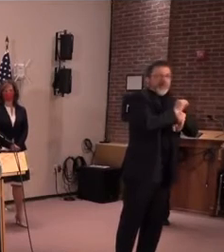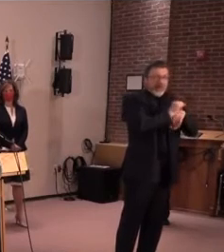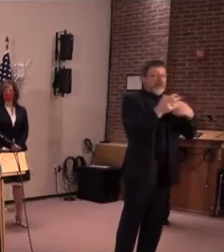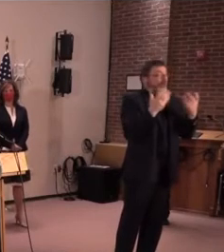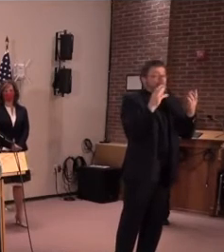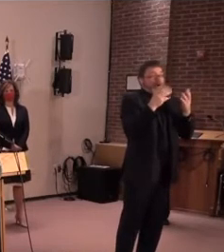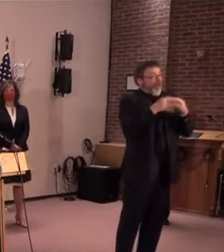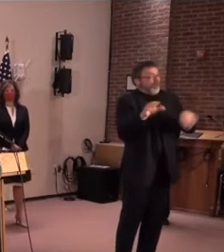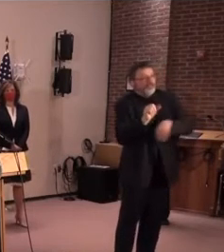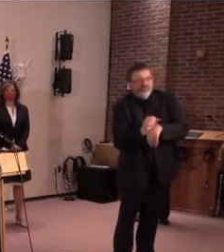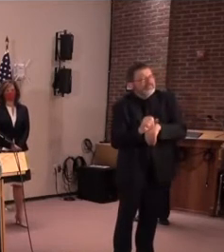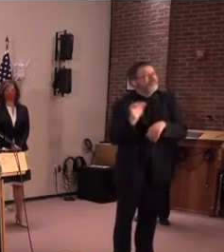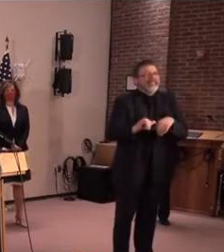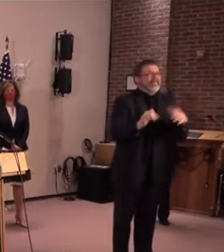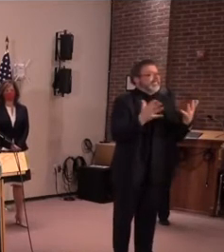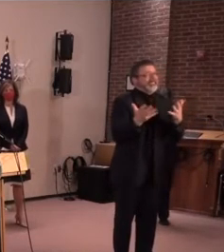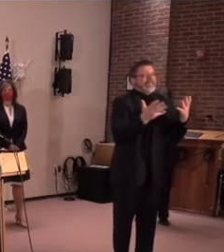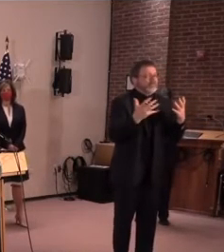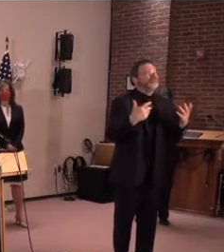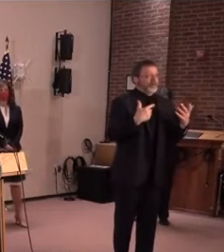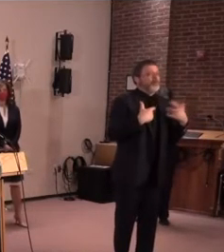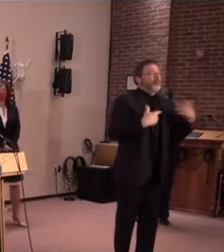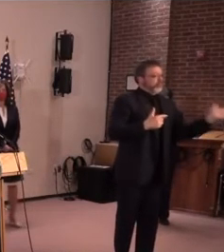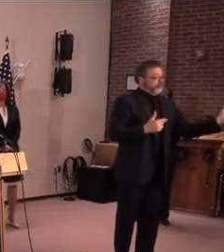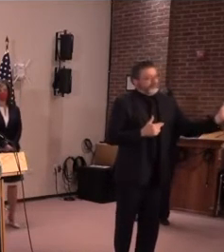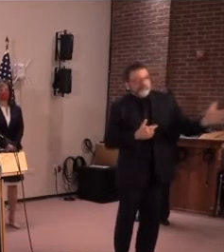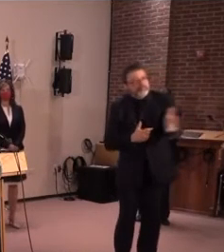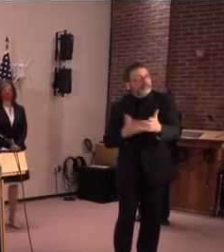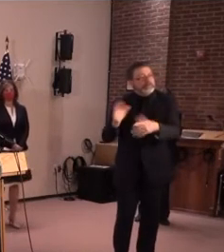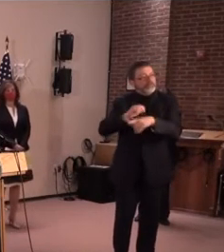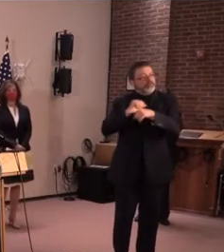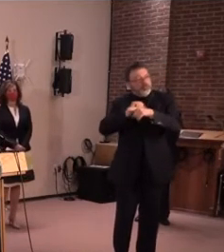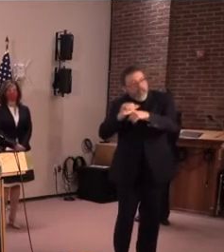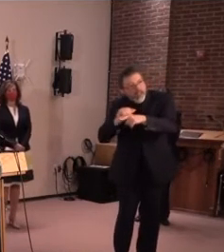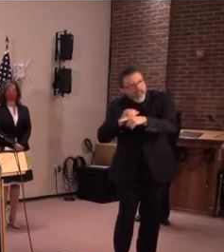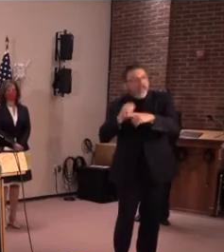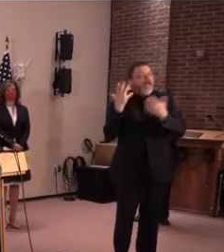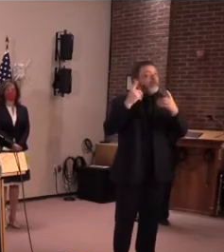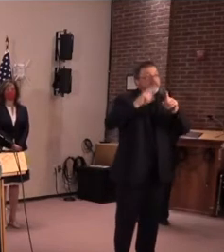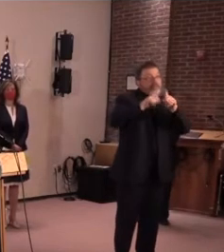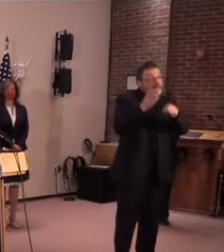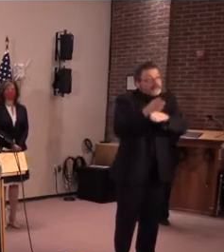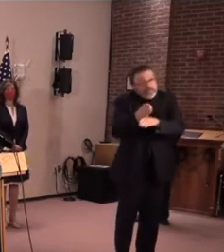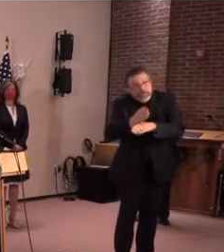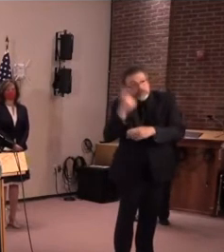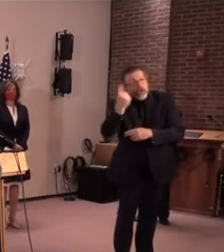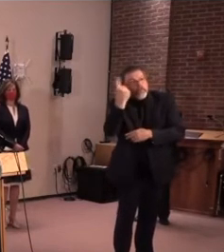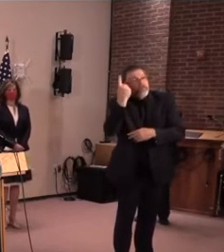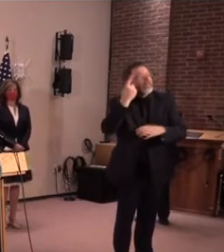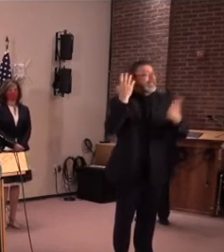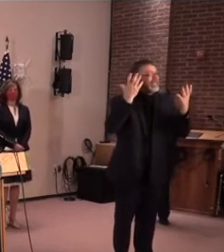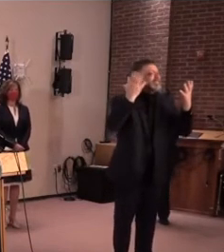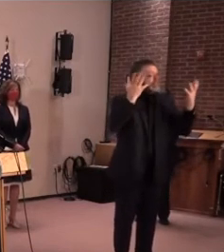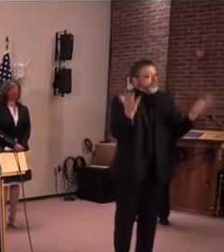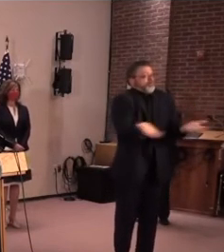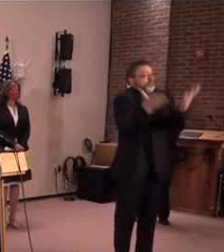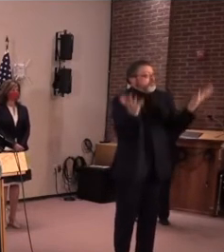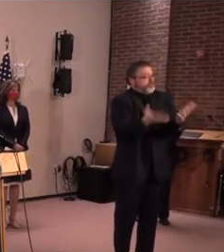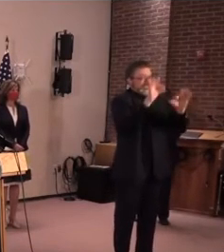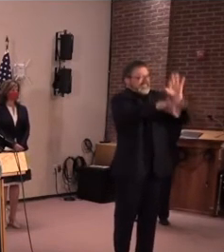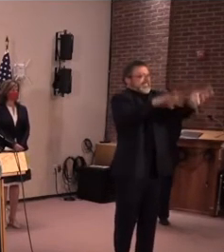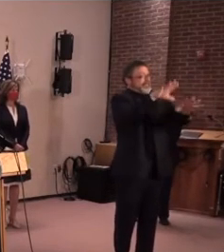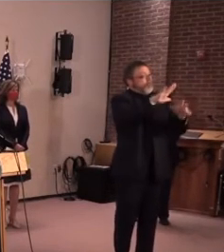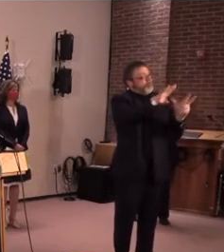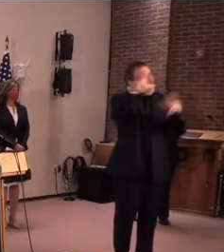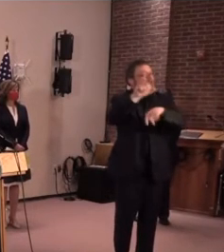of the folks to get the proper certifications and degrees for the positions that are most in need? And actually, I said last